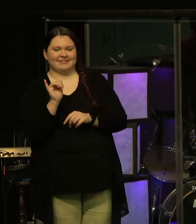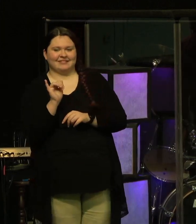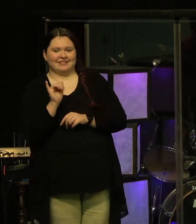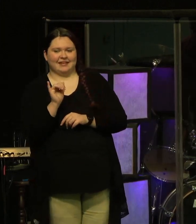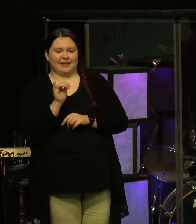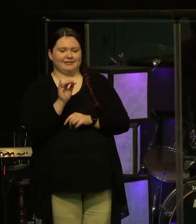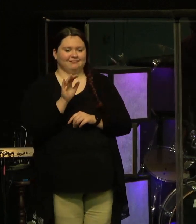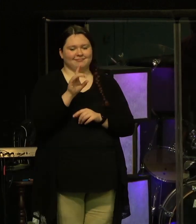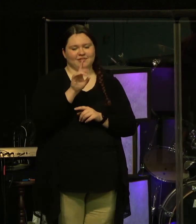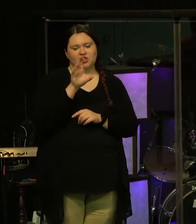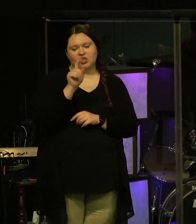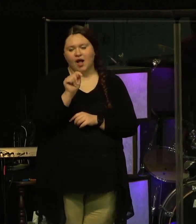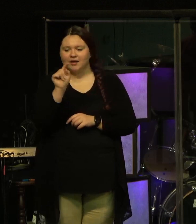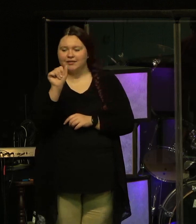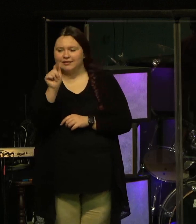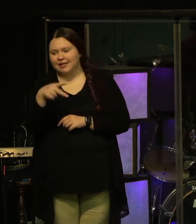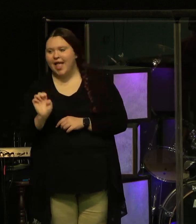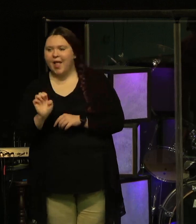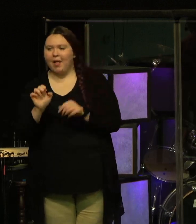duct tape and